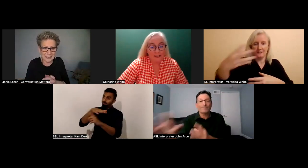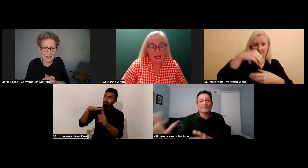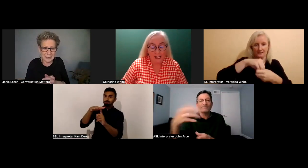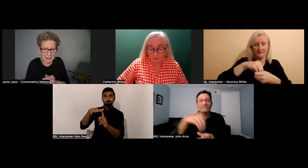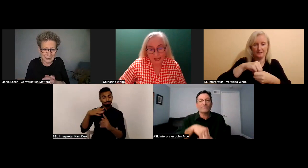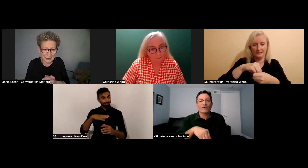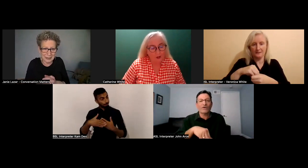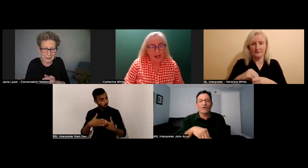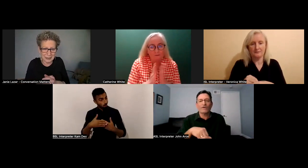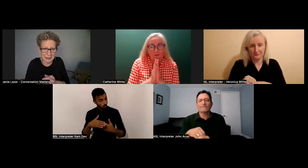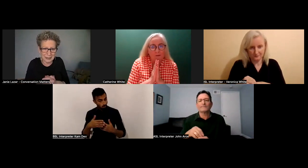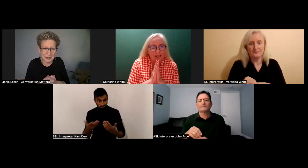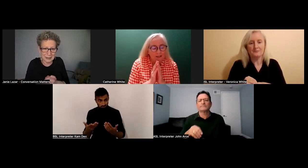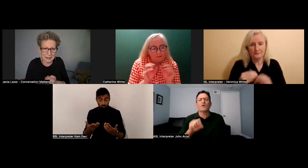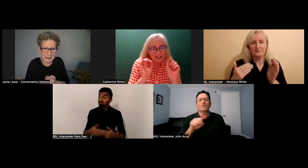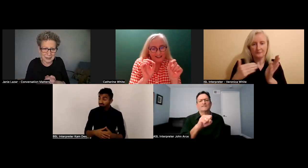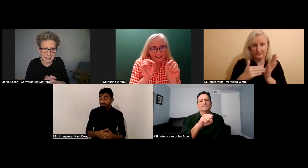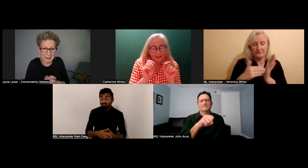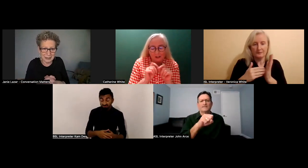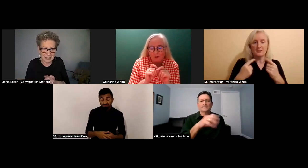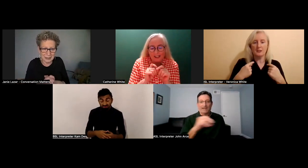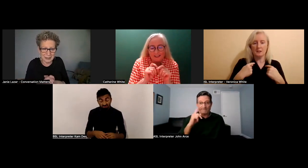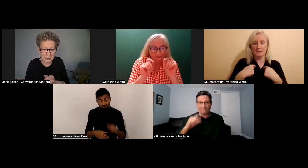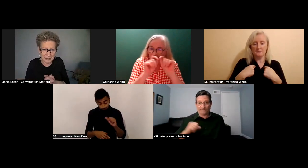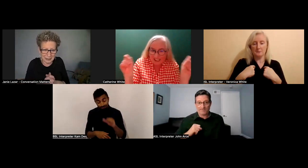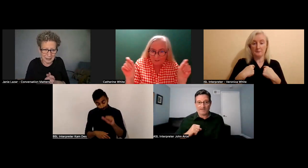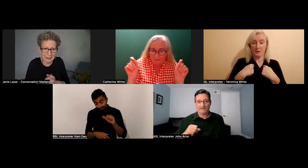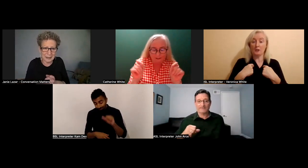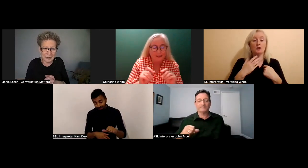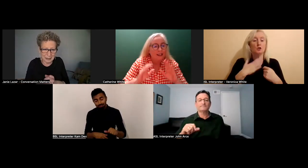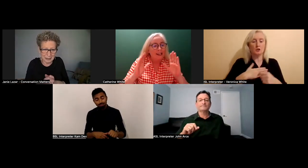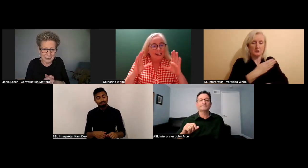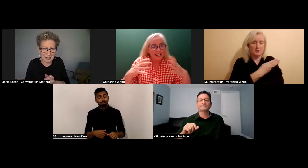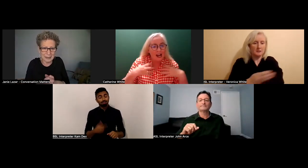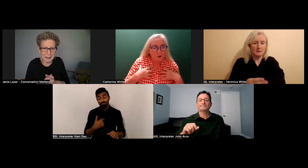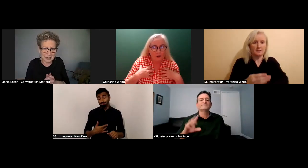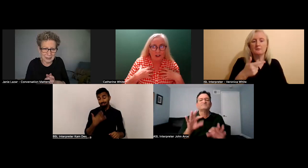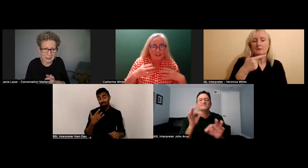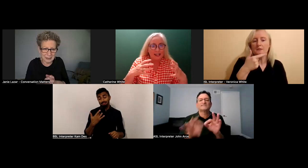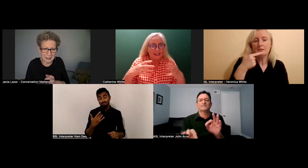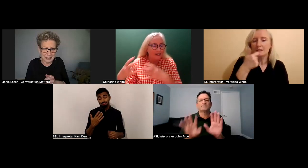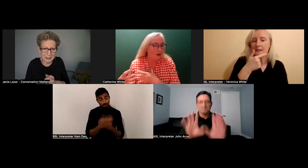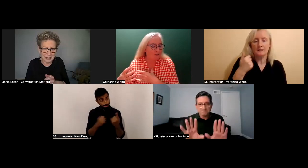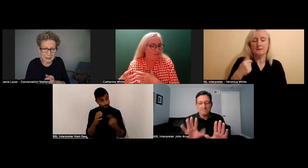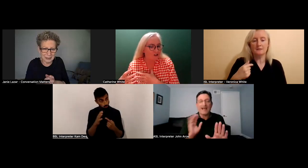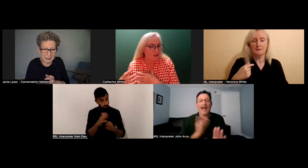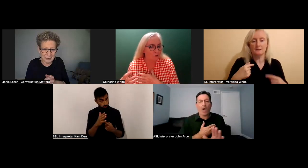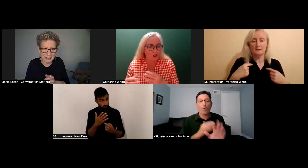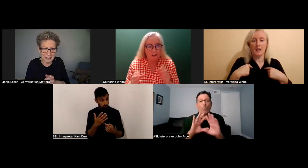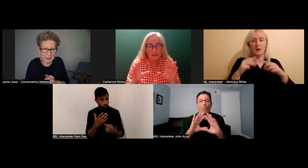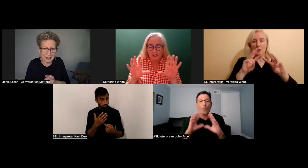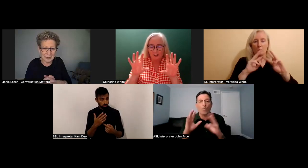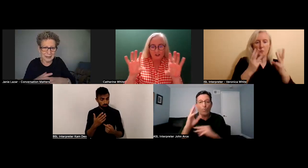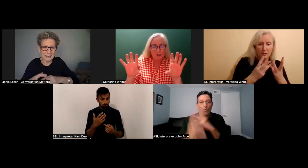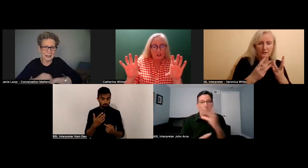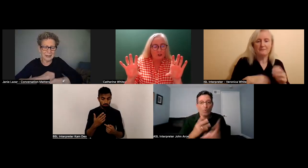And for me, as a starting point, very simple. In our world and in our professional